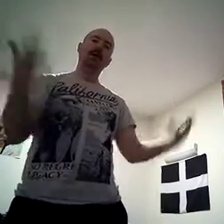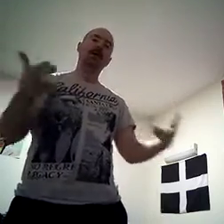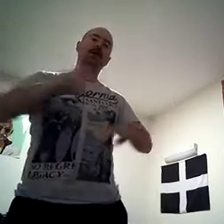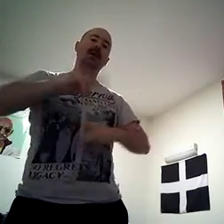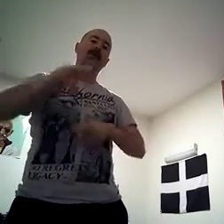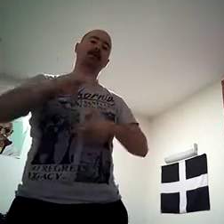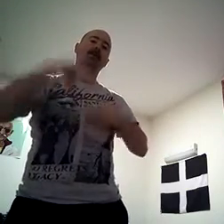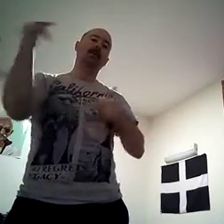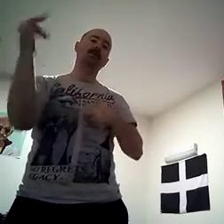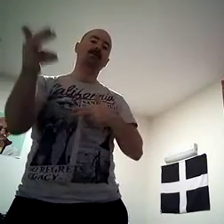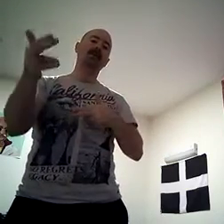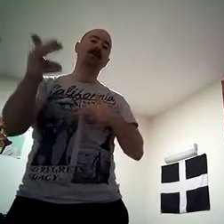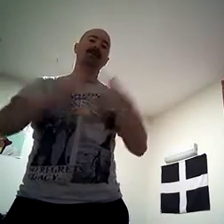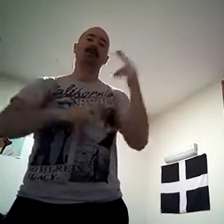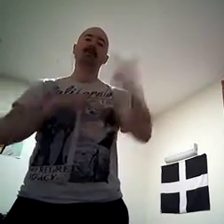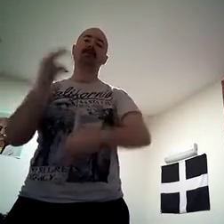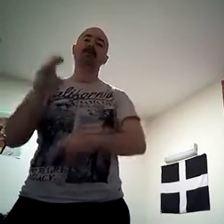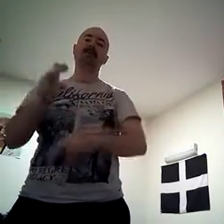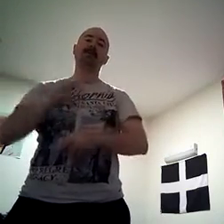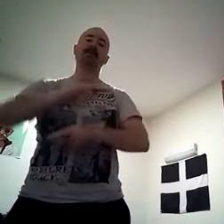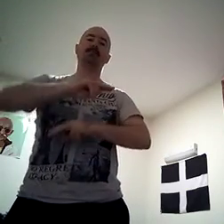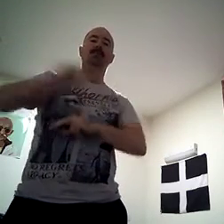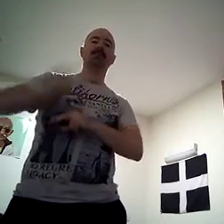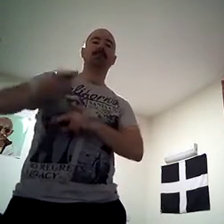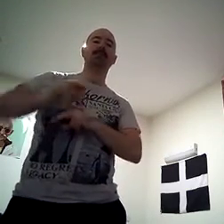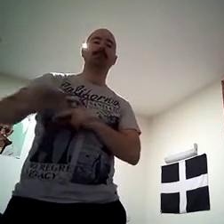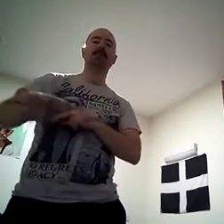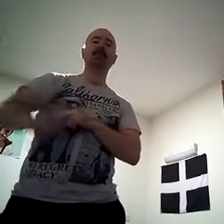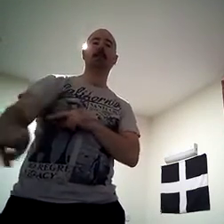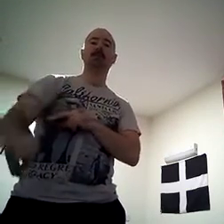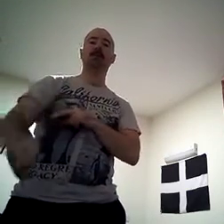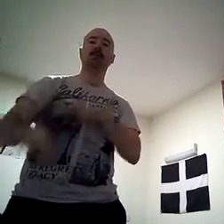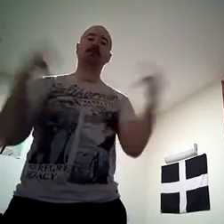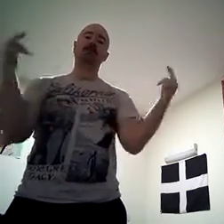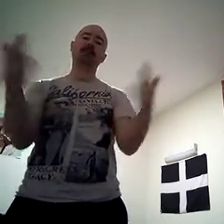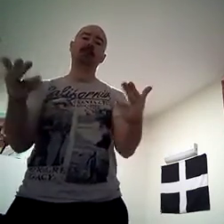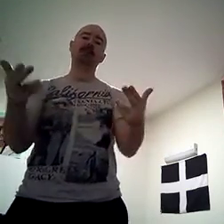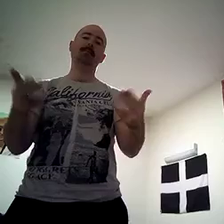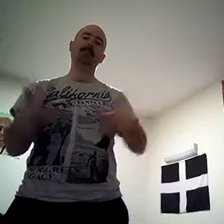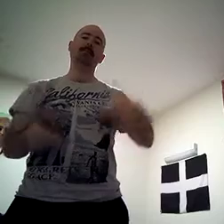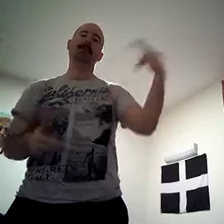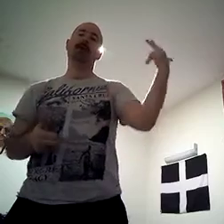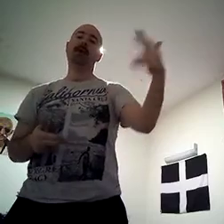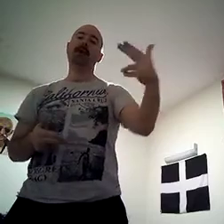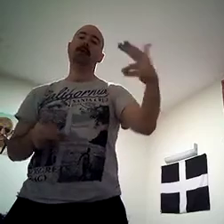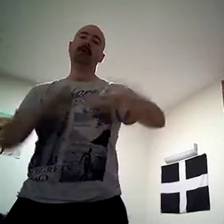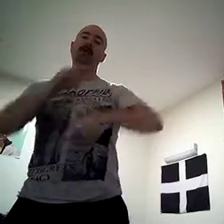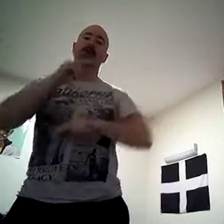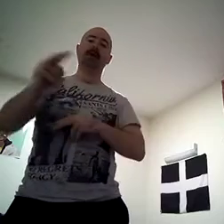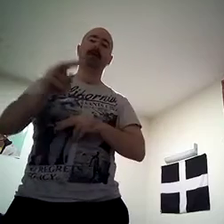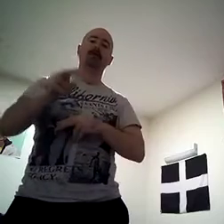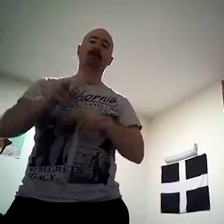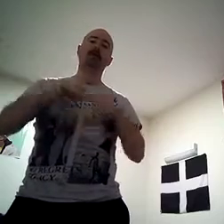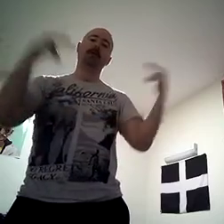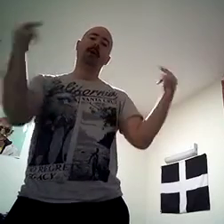Hey, Candy Pop, I just met you, and this sounds crazy, but 666 is my number, so call me maybe. Hey, Candy Pop, I know